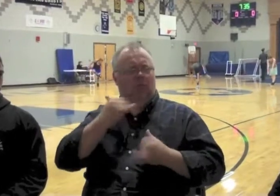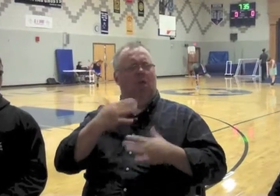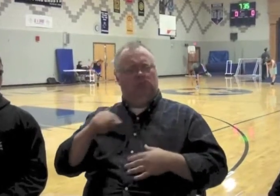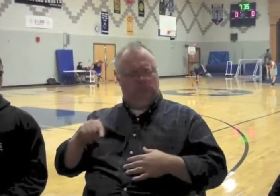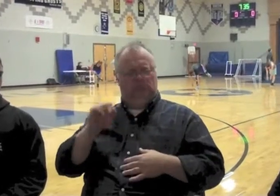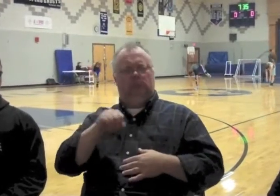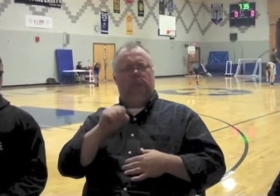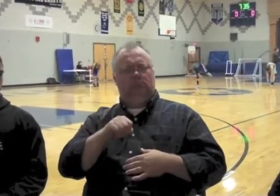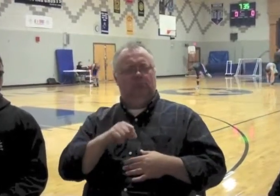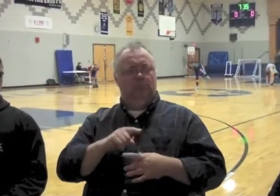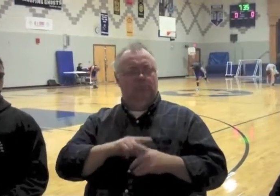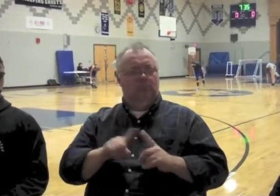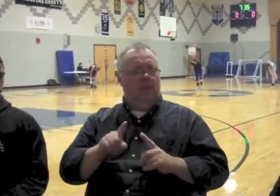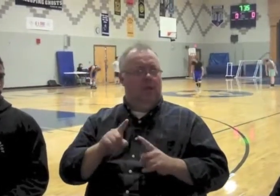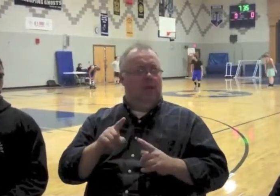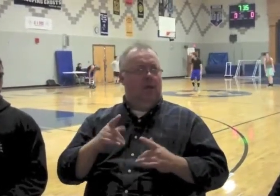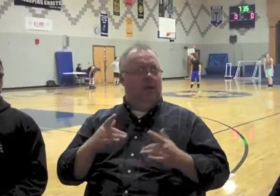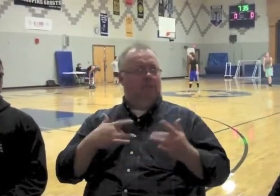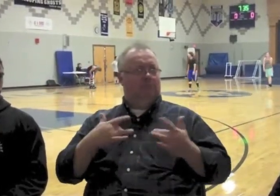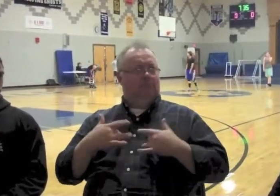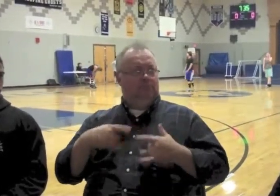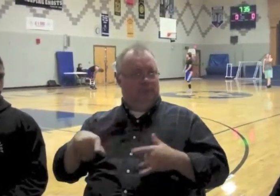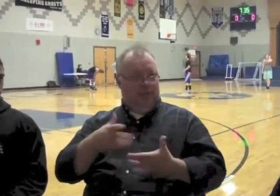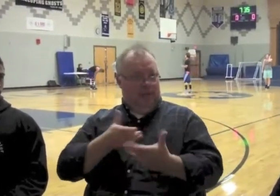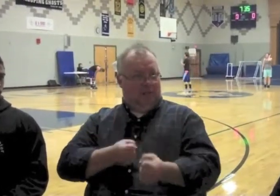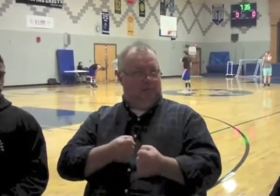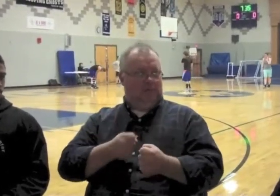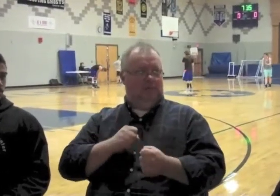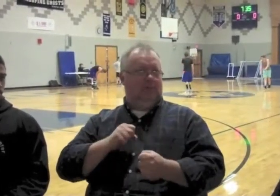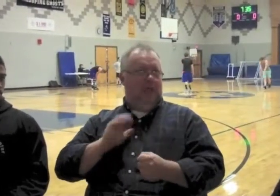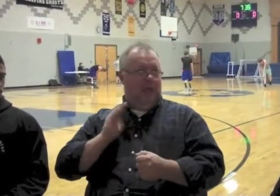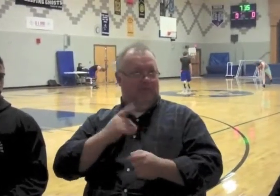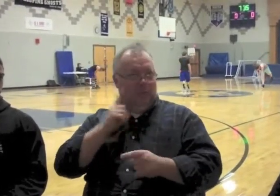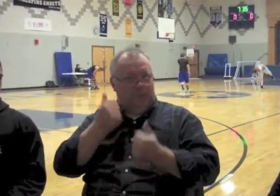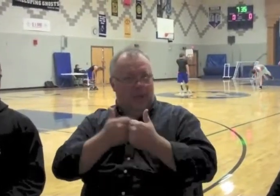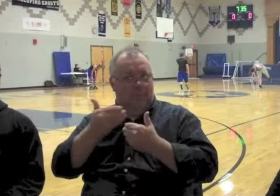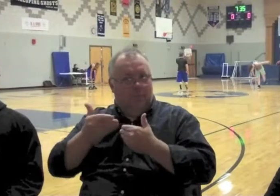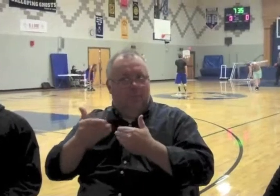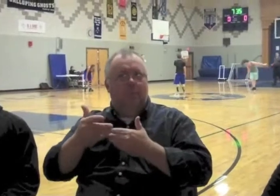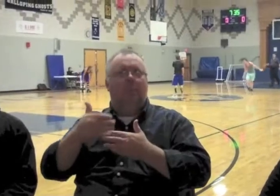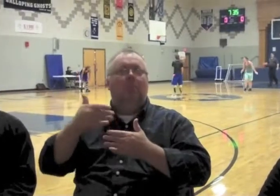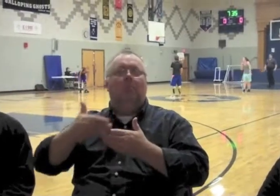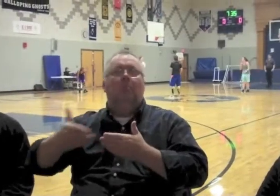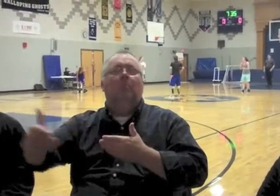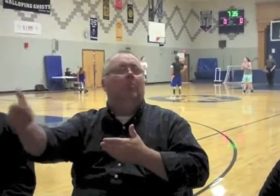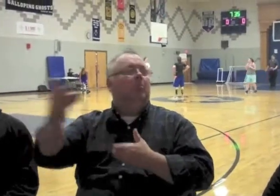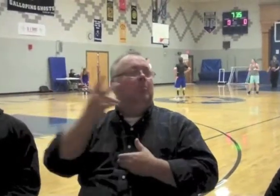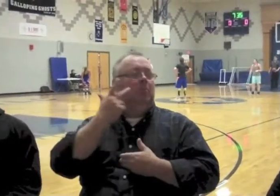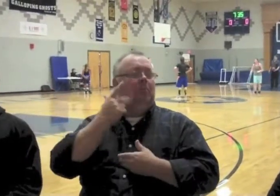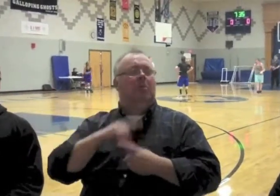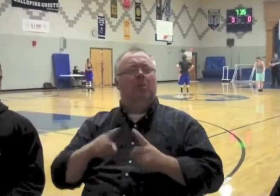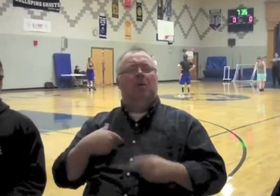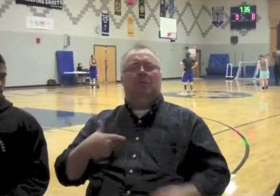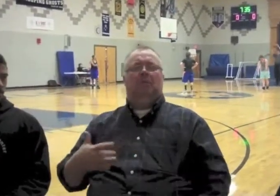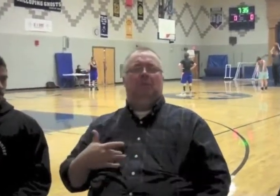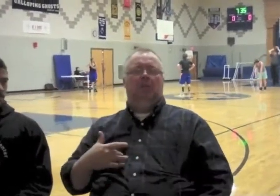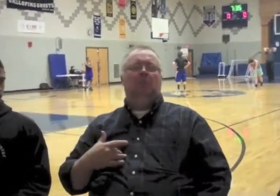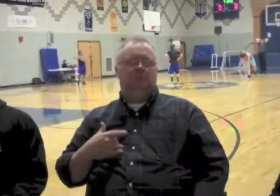And don't get me wrong, we still have a very talented team right now. We have to be sure that we have that confidence, though, to win our games. And I believe that we do.